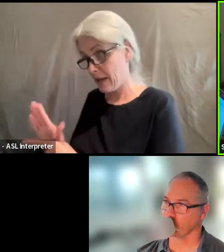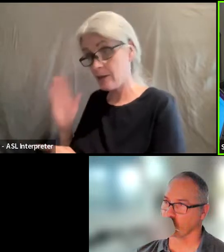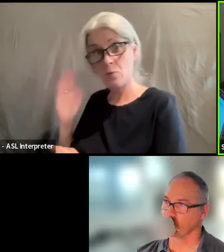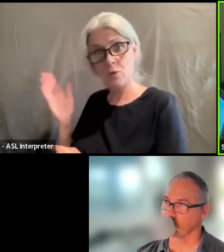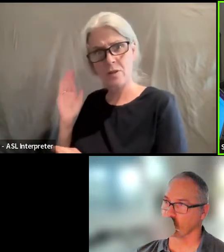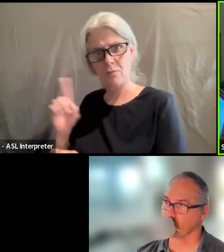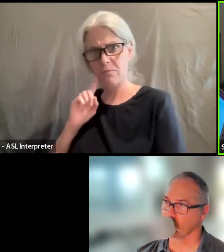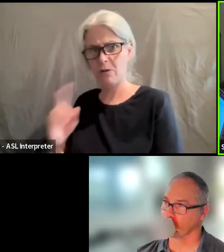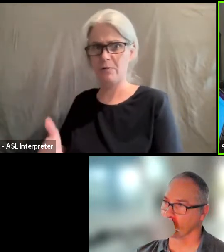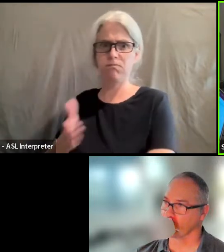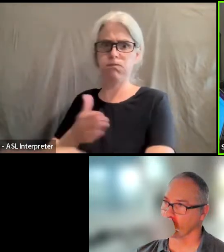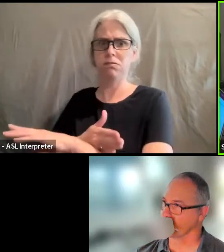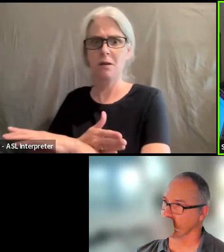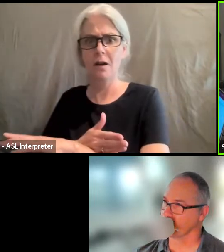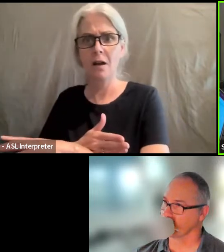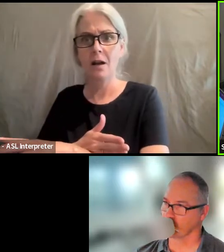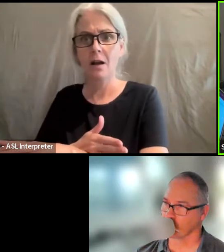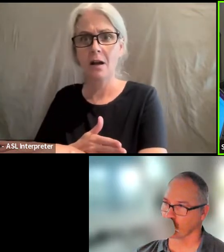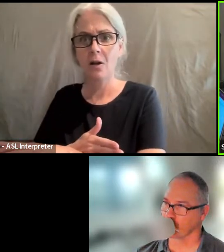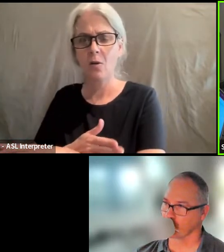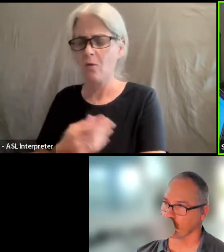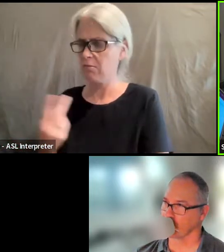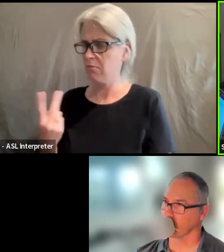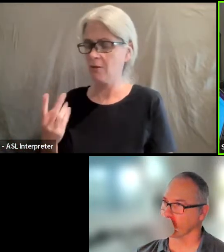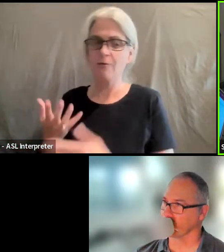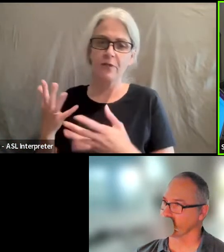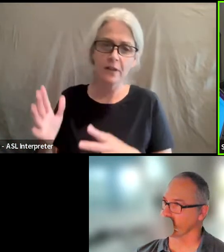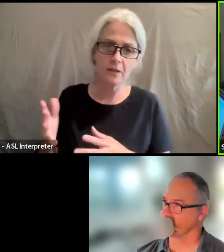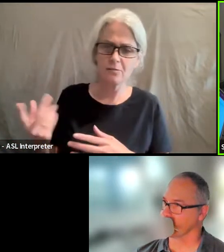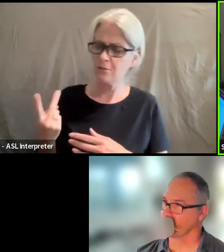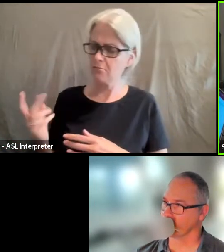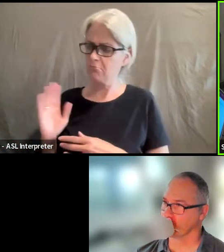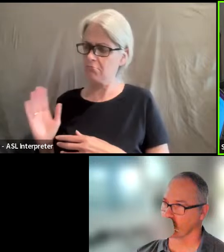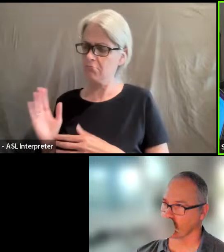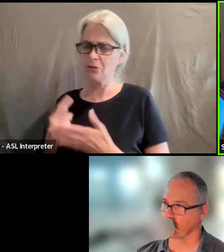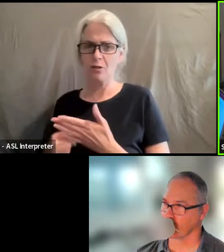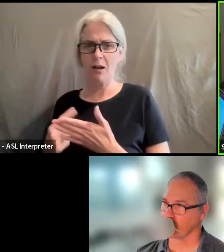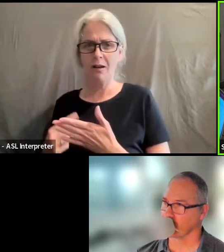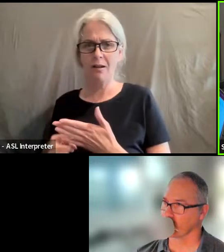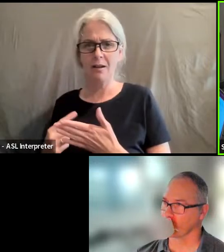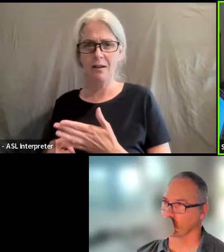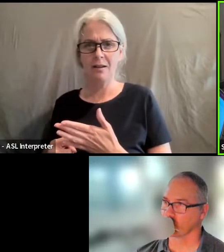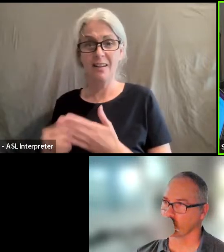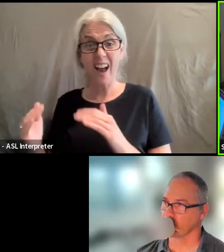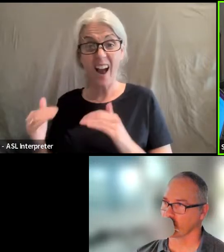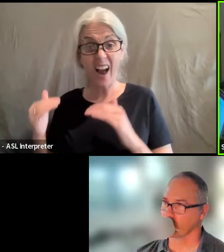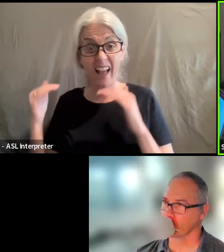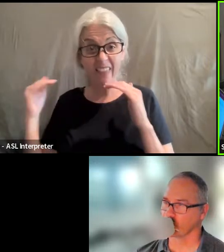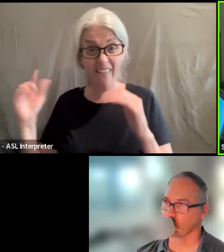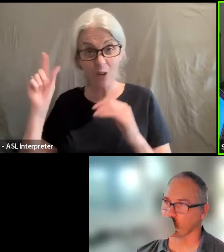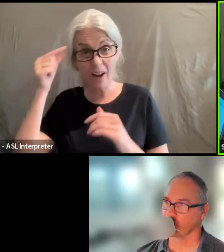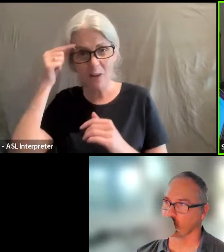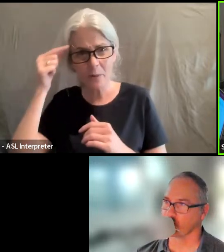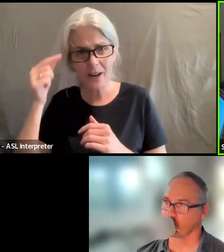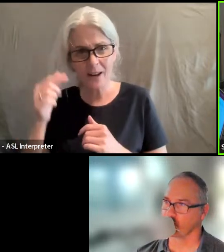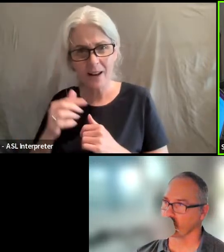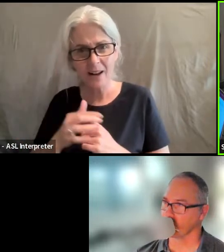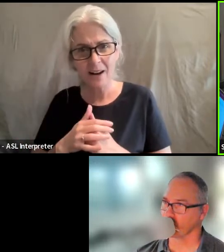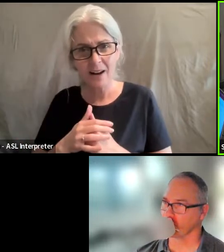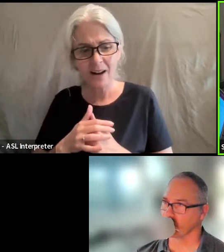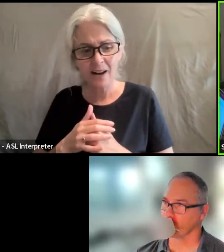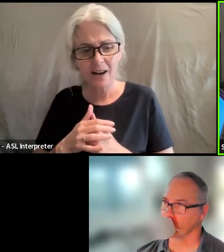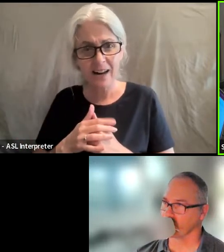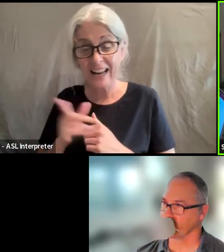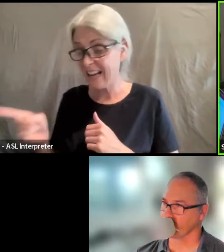really improved. And we were talking after we got out. It's like a high level government deal. And